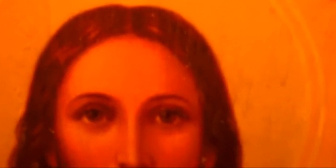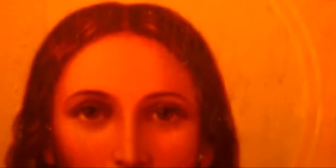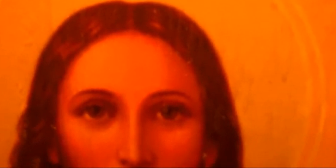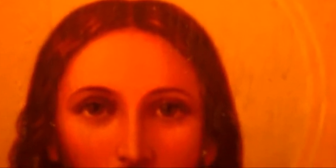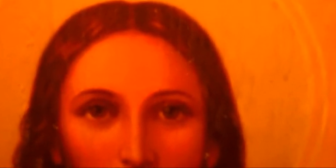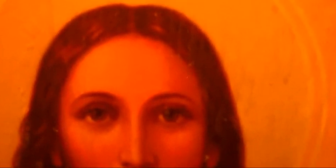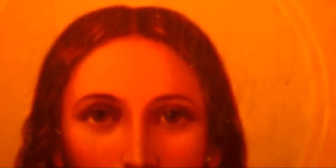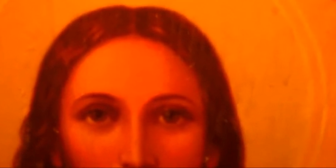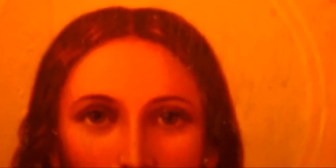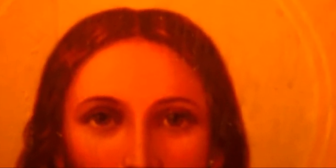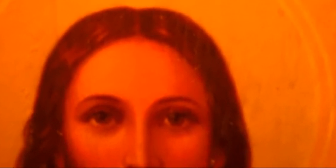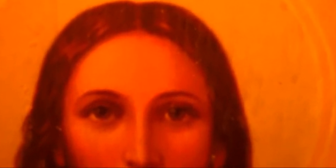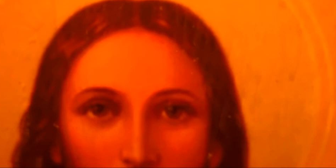your sayings.